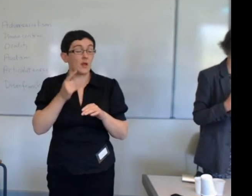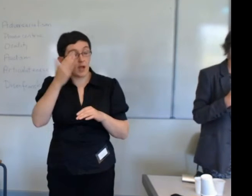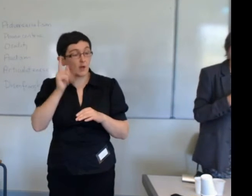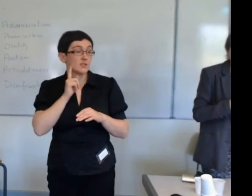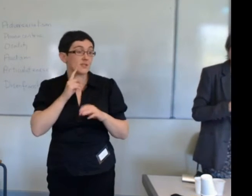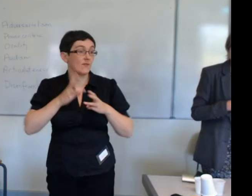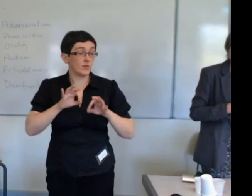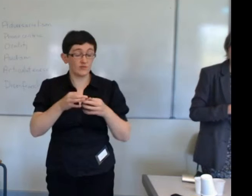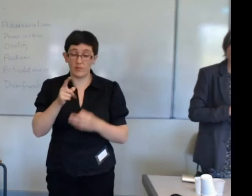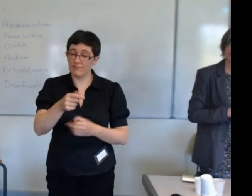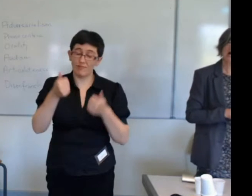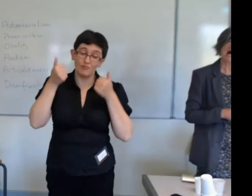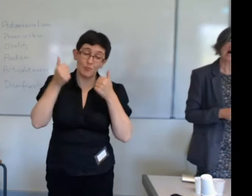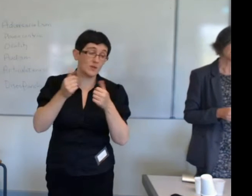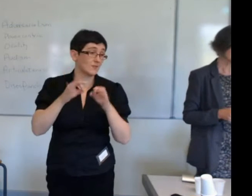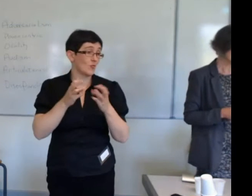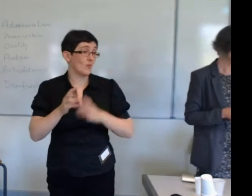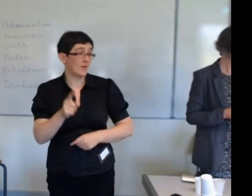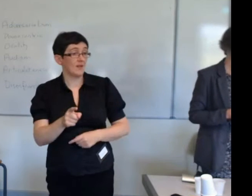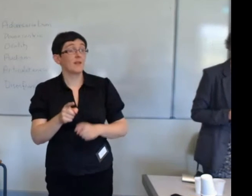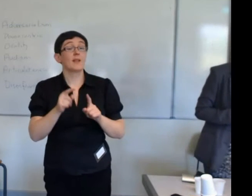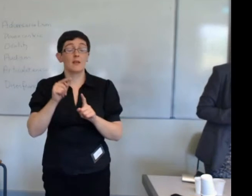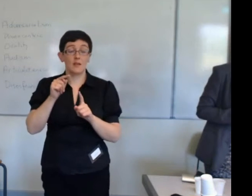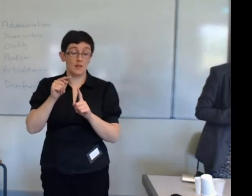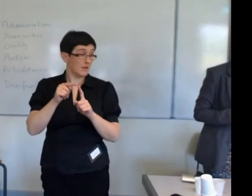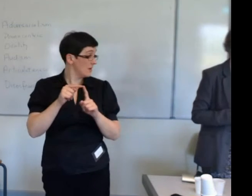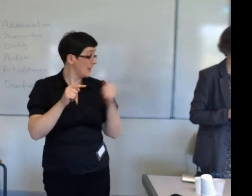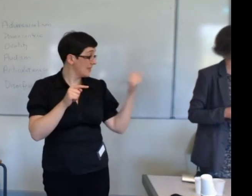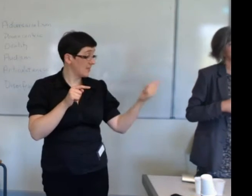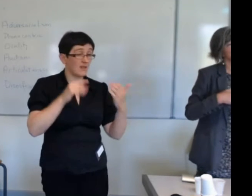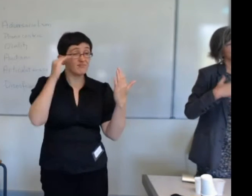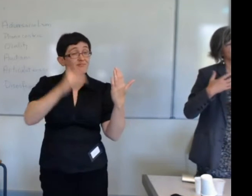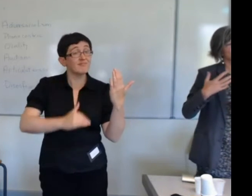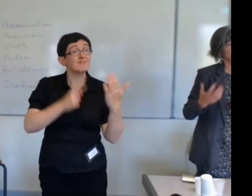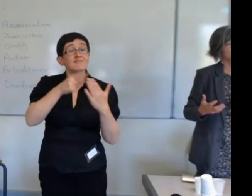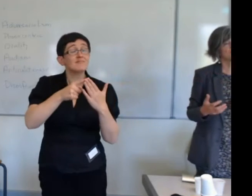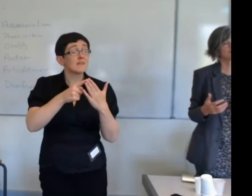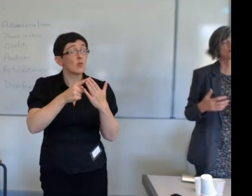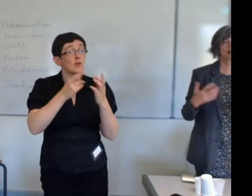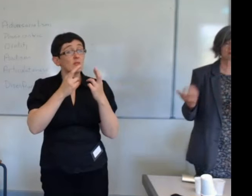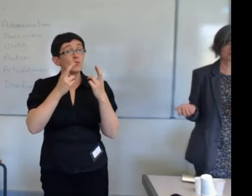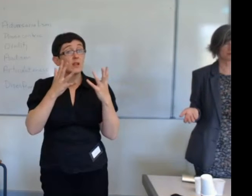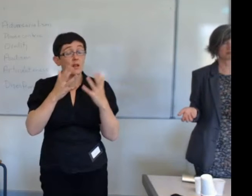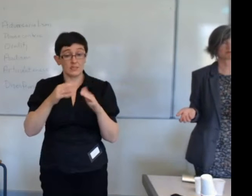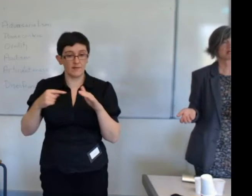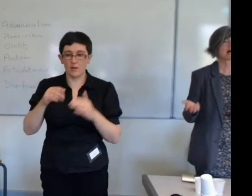an amazing group of women. And in amongst these as well, we were just aware of migrant women. And